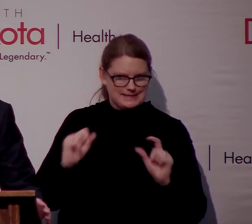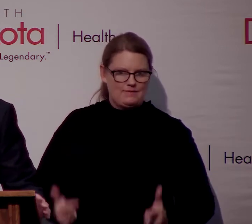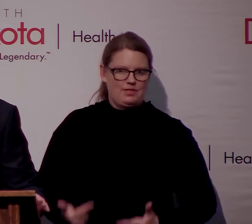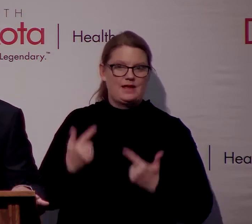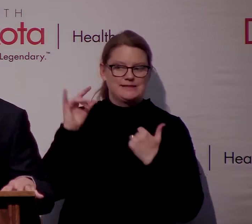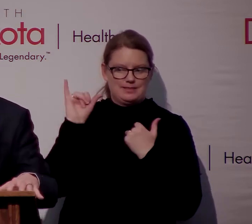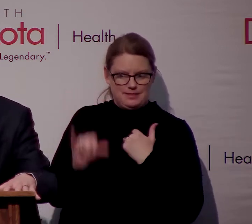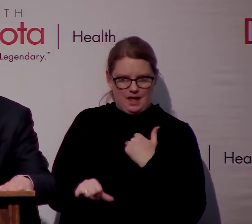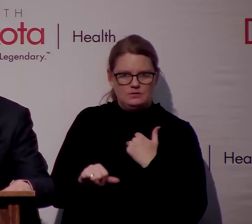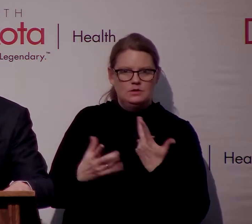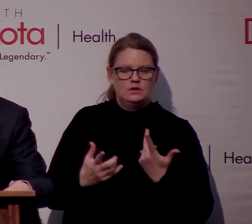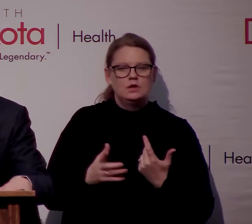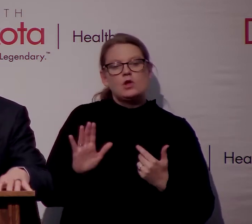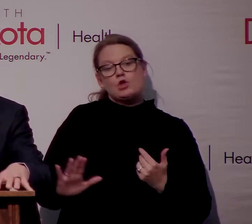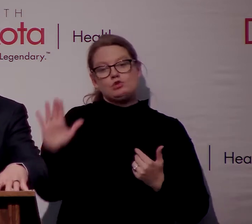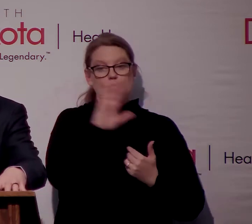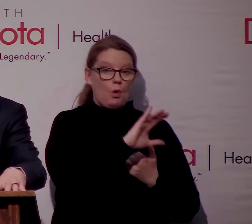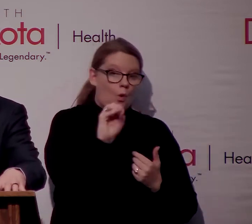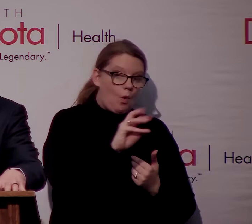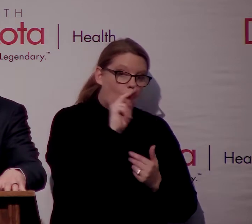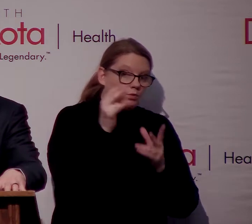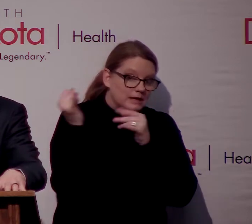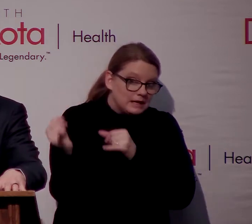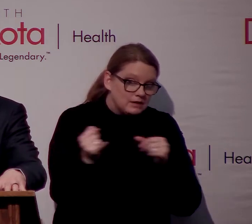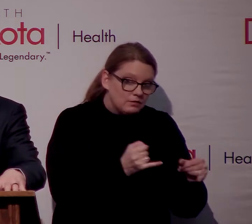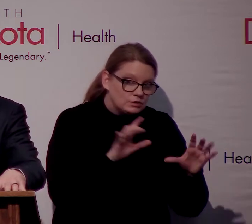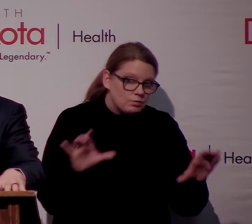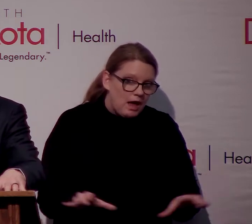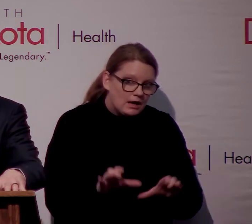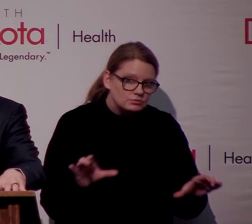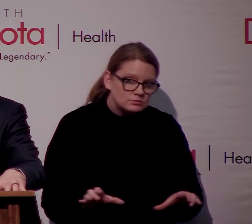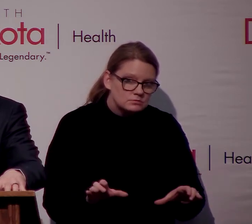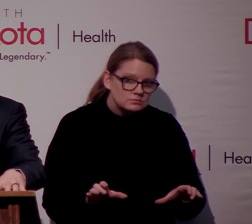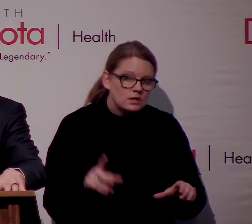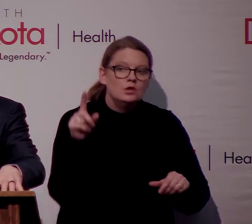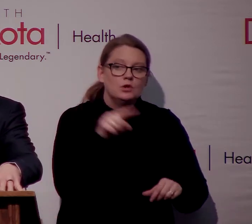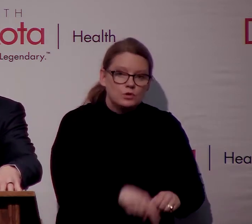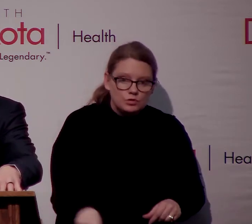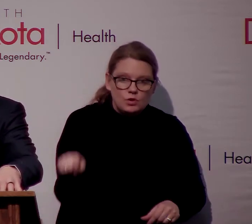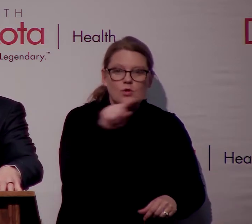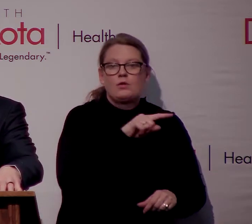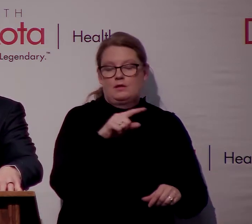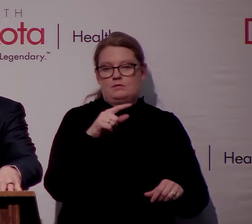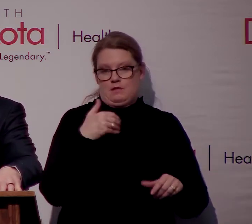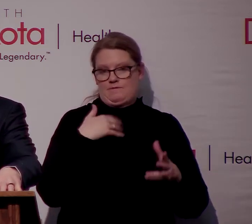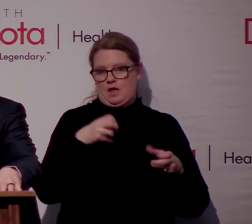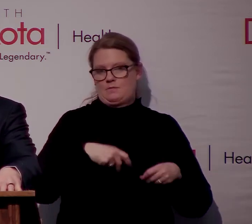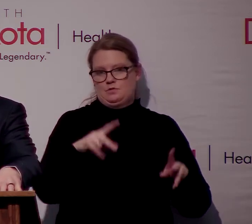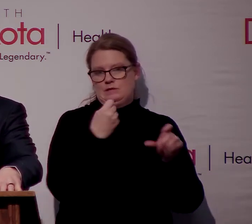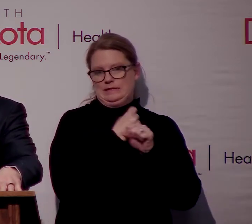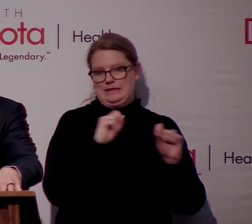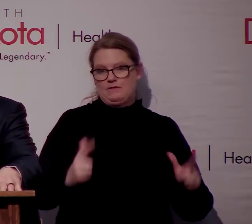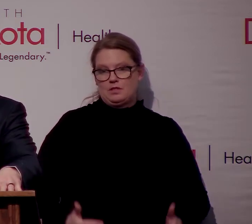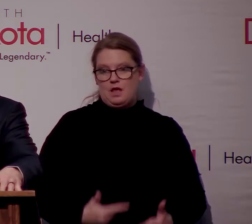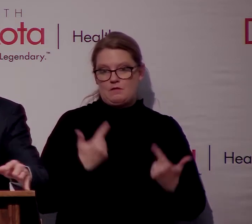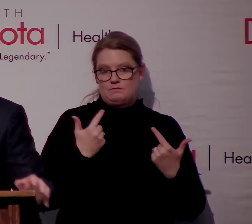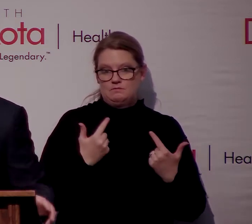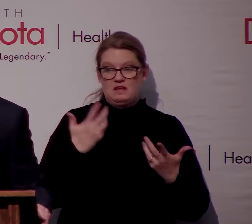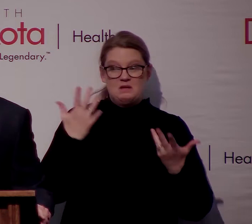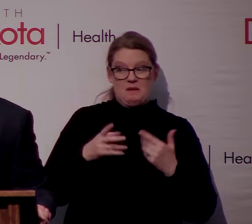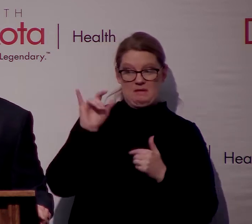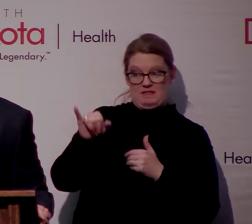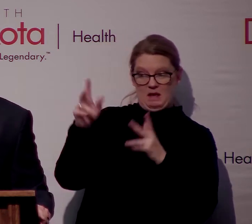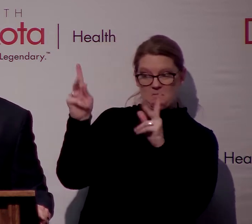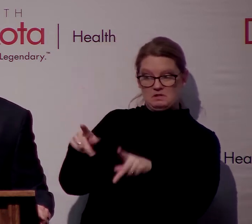understand that their own individual actions that they take has an opportunity to save the life of someone you may not even know if you can